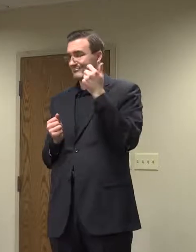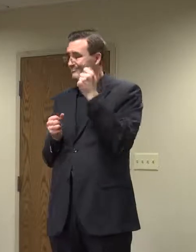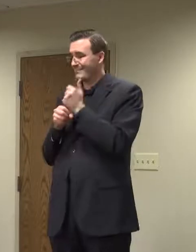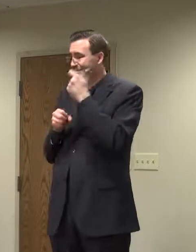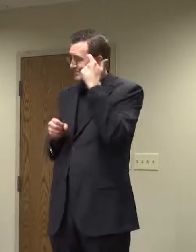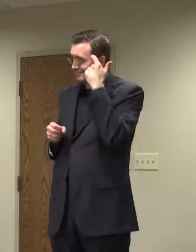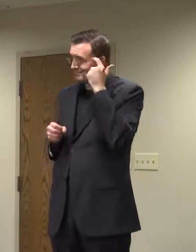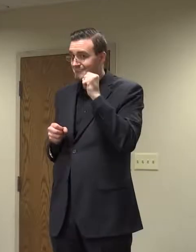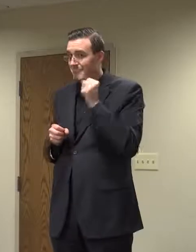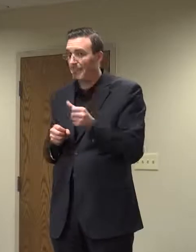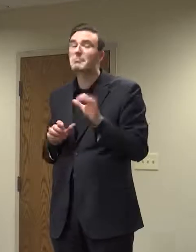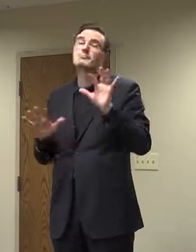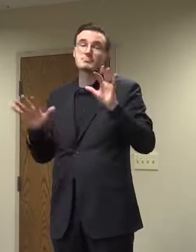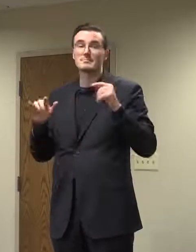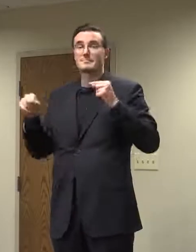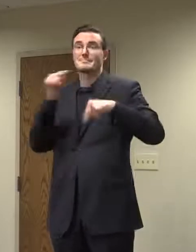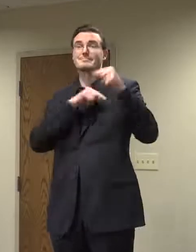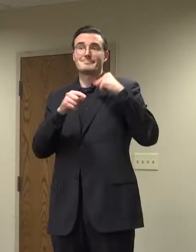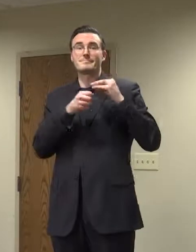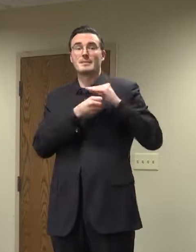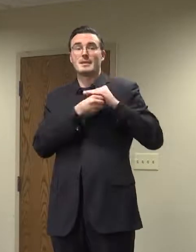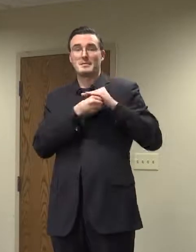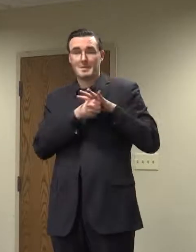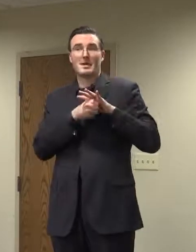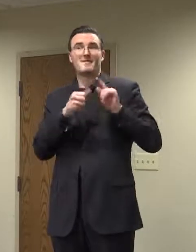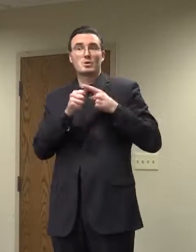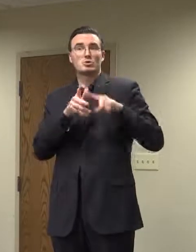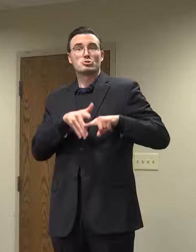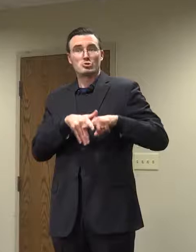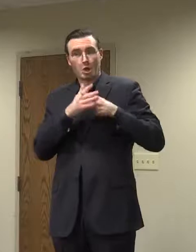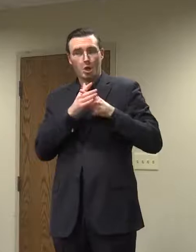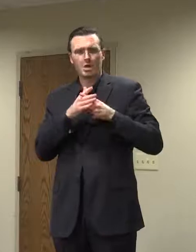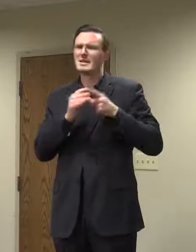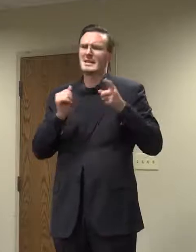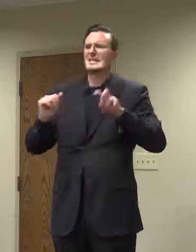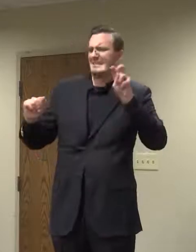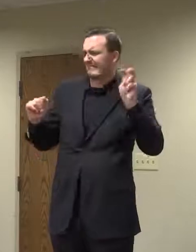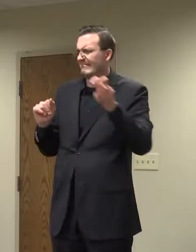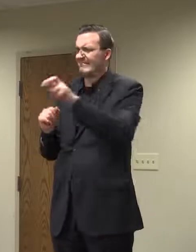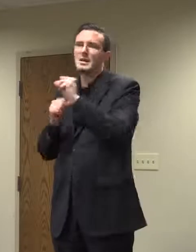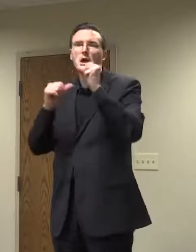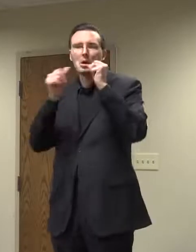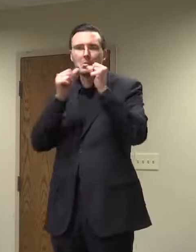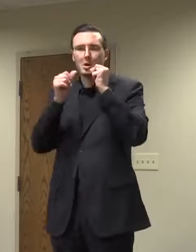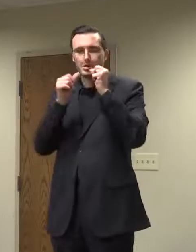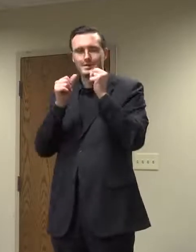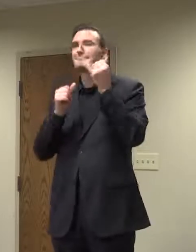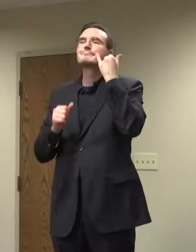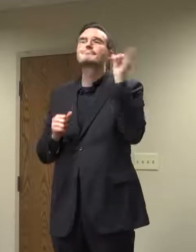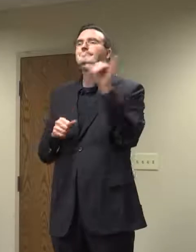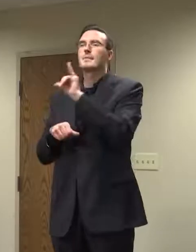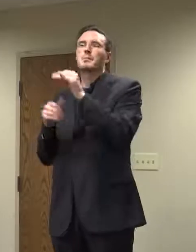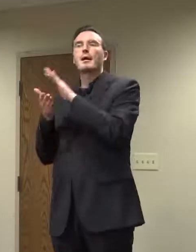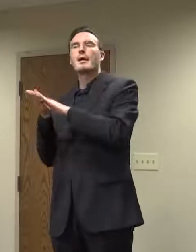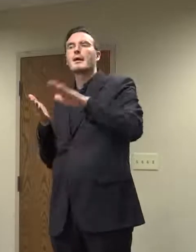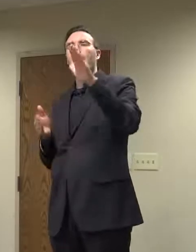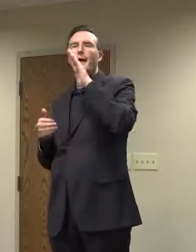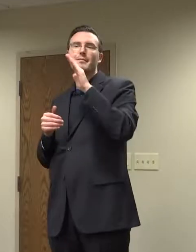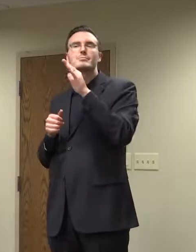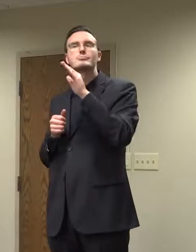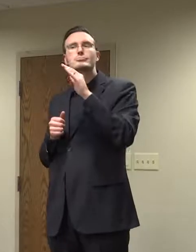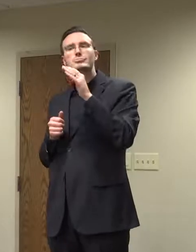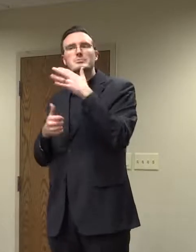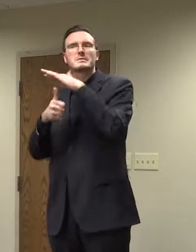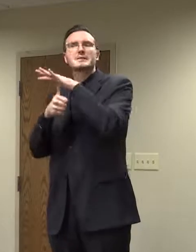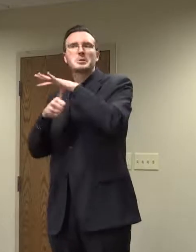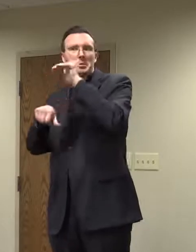the pandemic started by going around to bars as if it was like senior night in college lacked logic to me. And so it's not surprising.